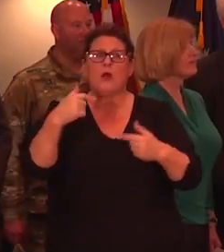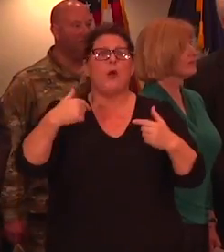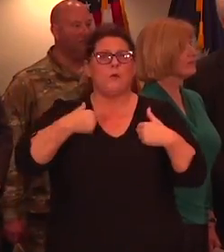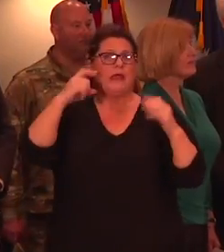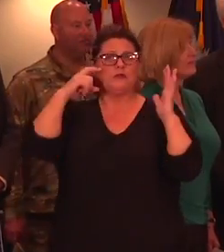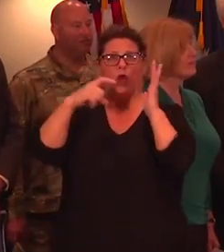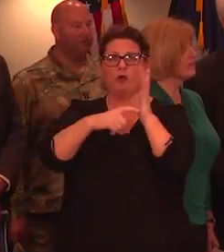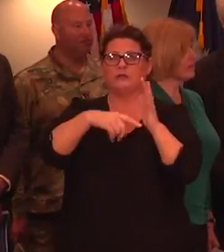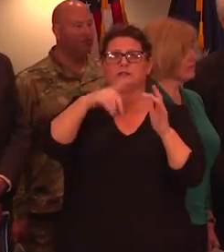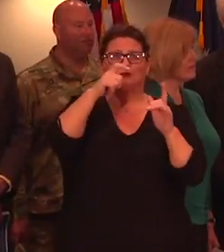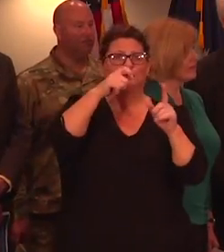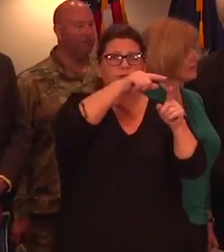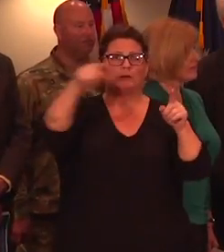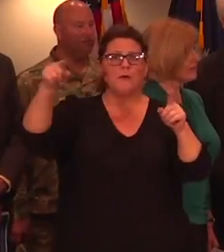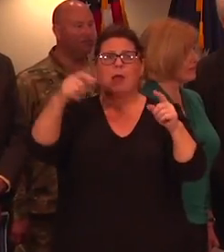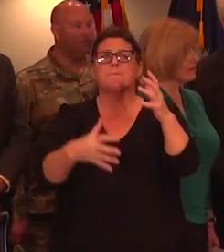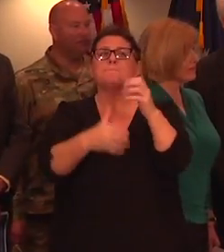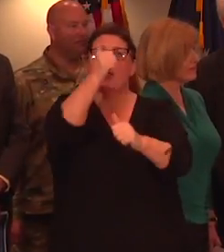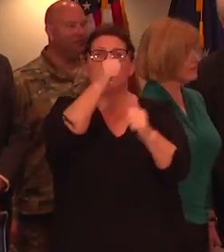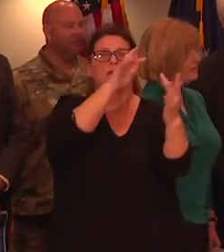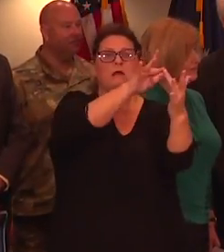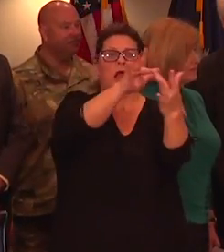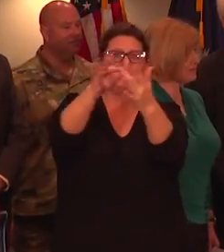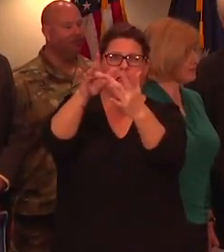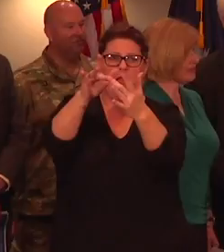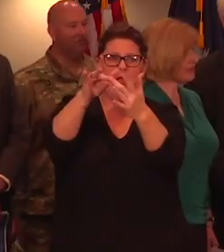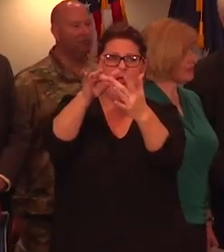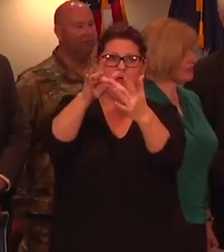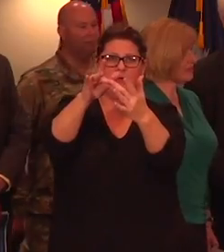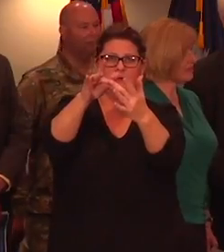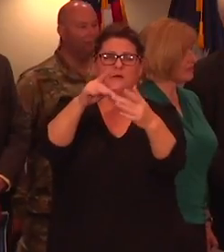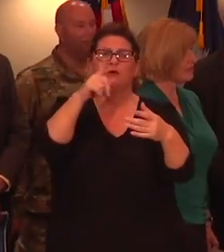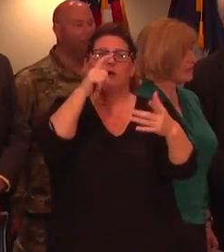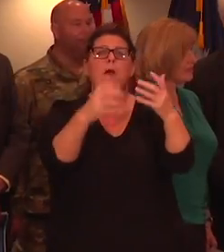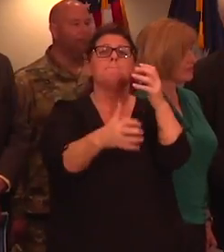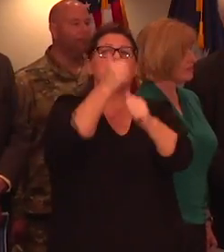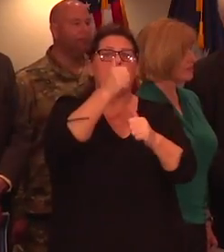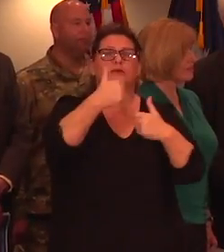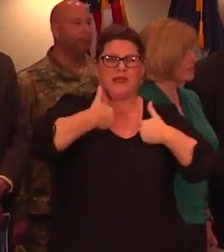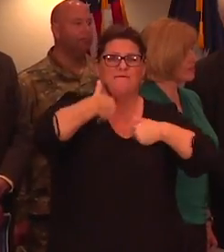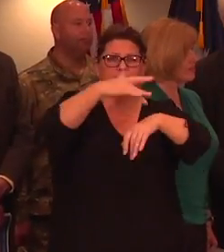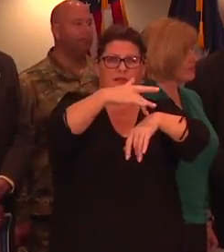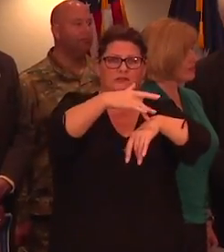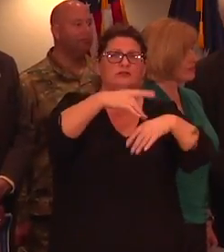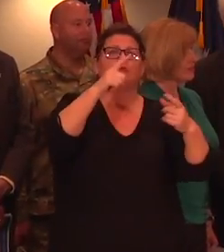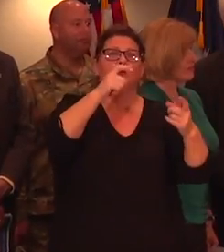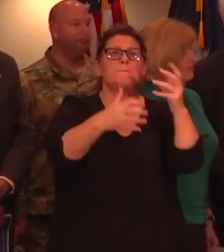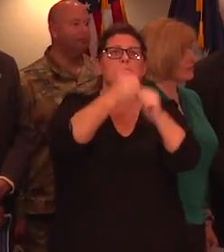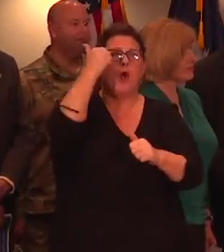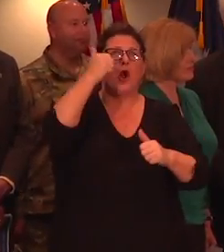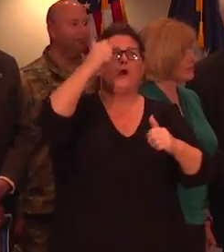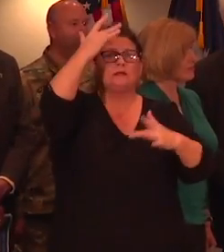identifying the close contacts who are at high risk of illness to those who are known to be infected and are more likely to suffer serious